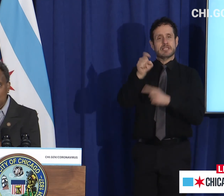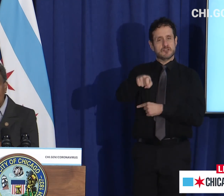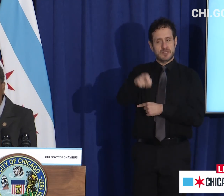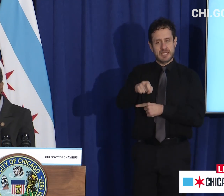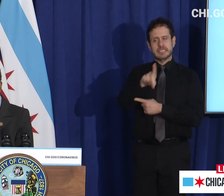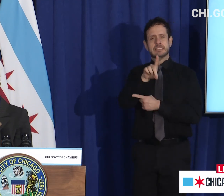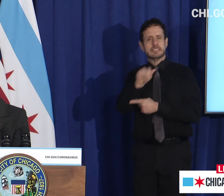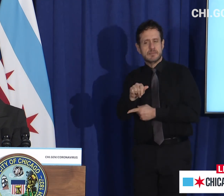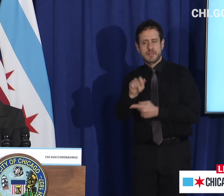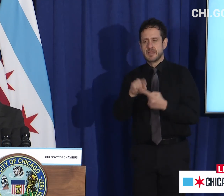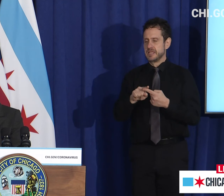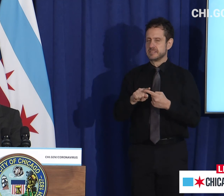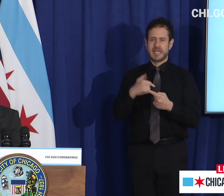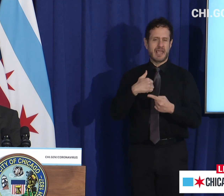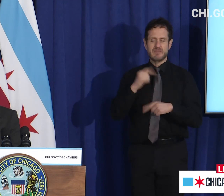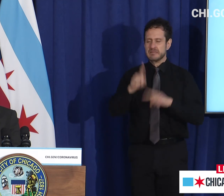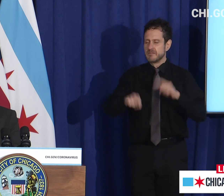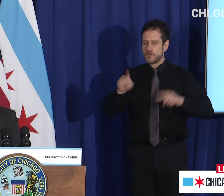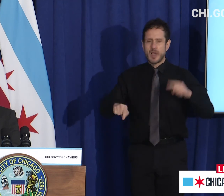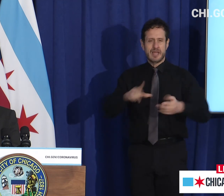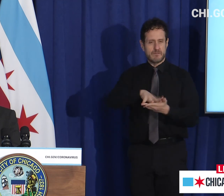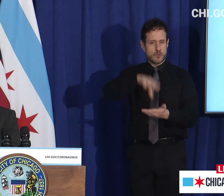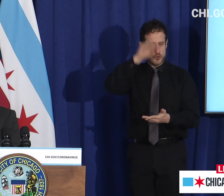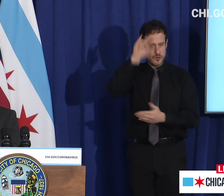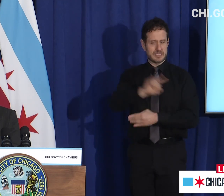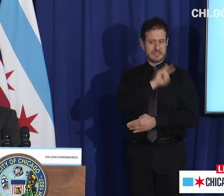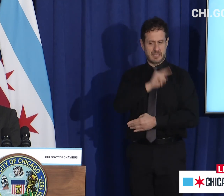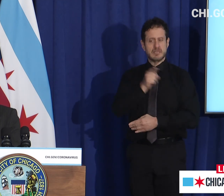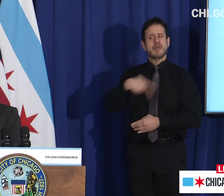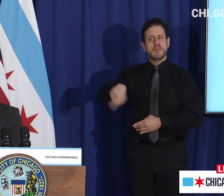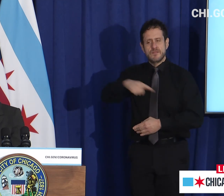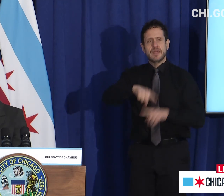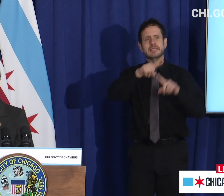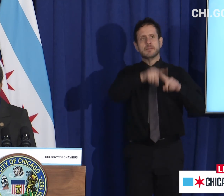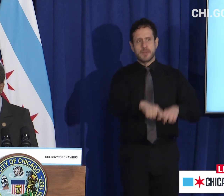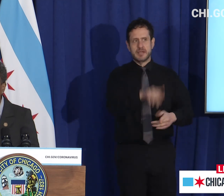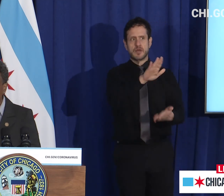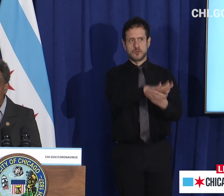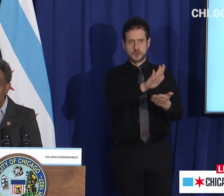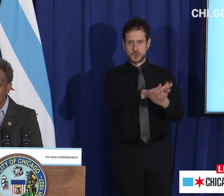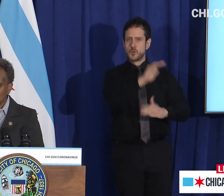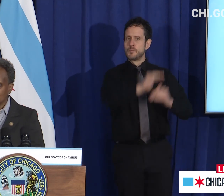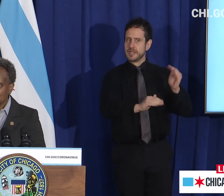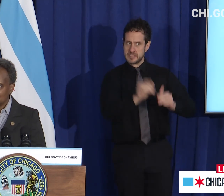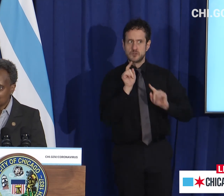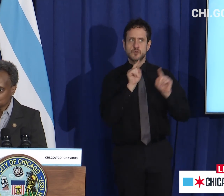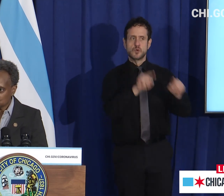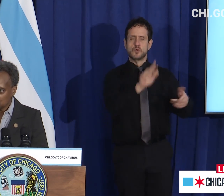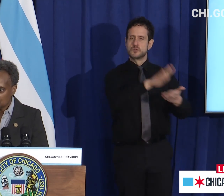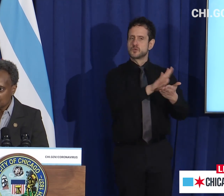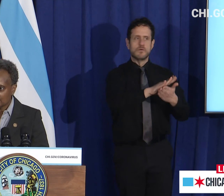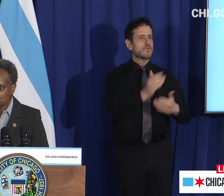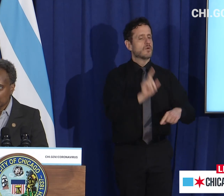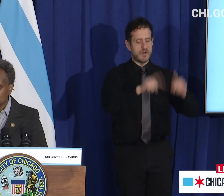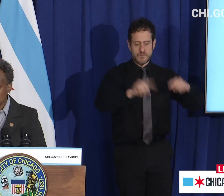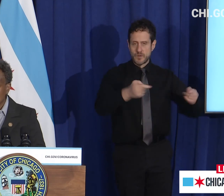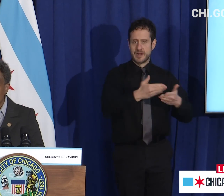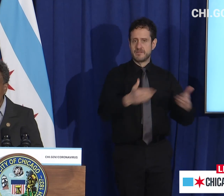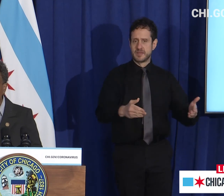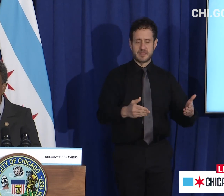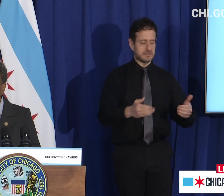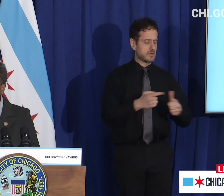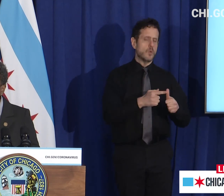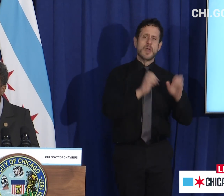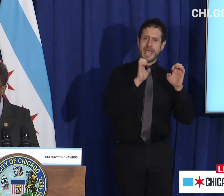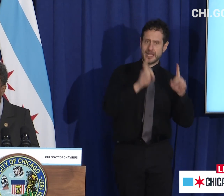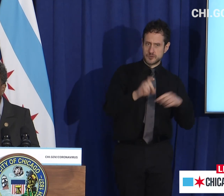they rely upon the school setting for a number of things, not just the educational